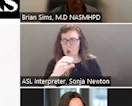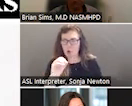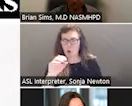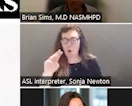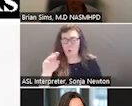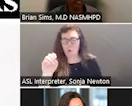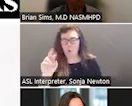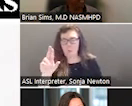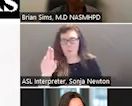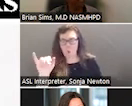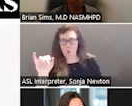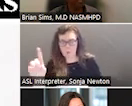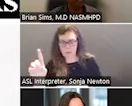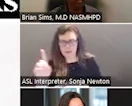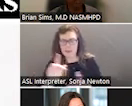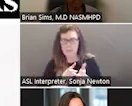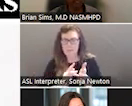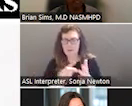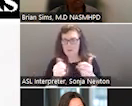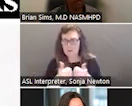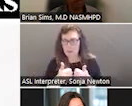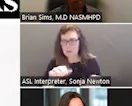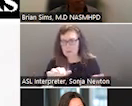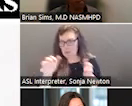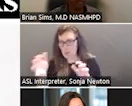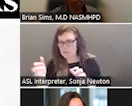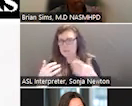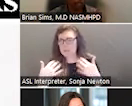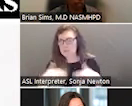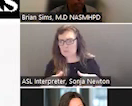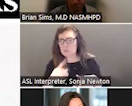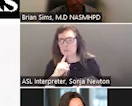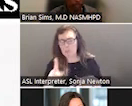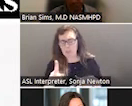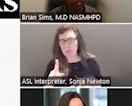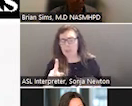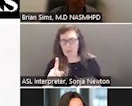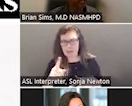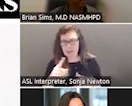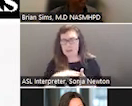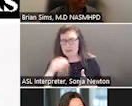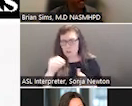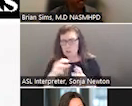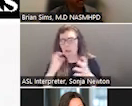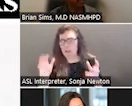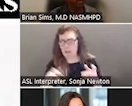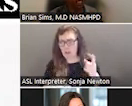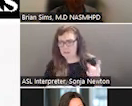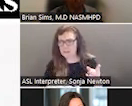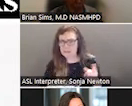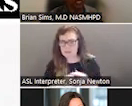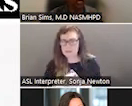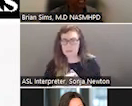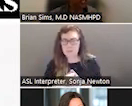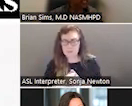this particular topic. I think you'll find it to be incredibly insightful and incredibly information bearing. But as we